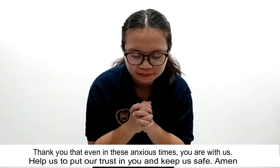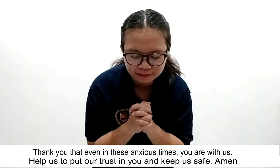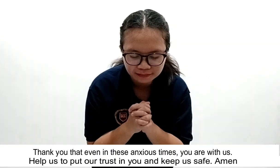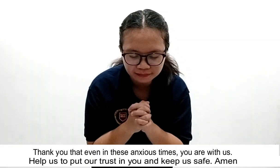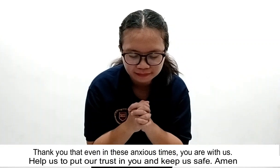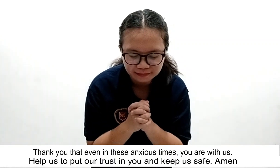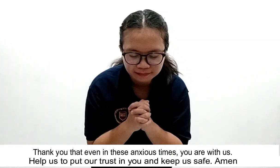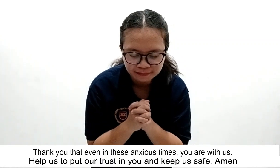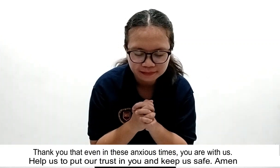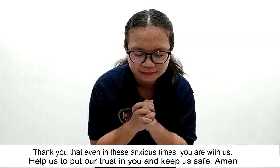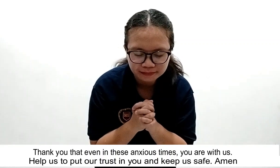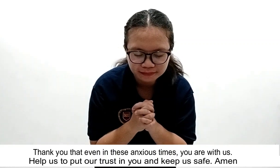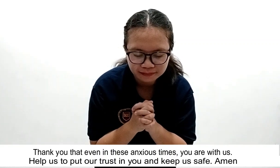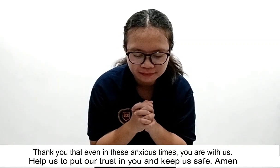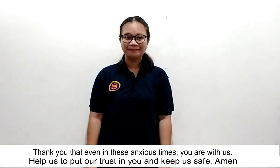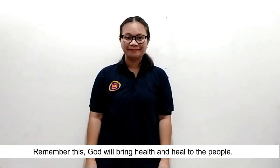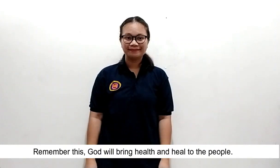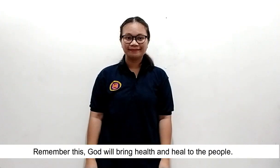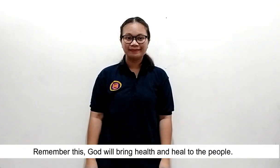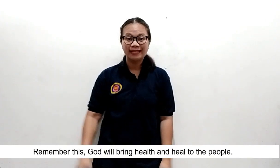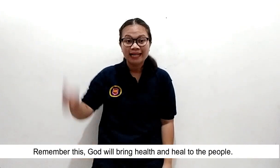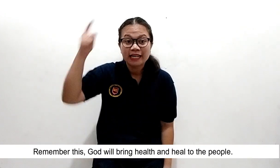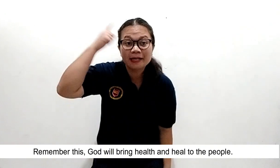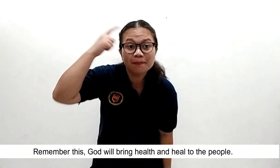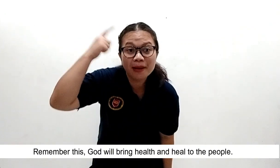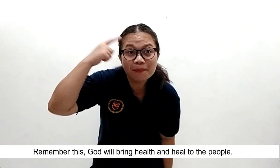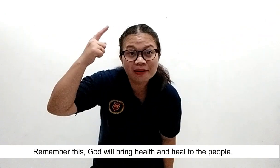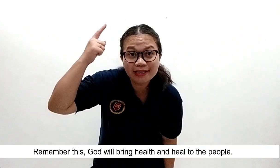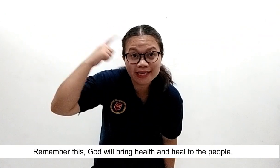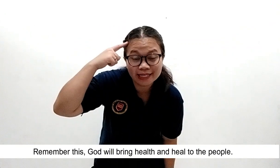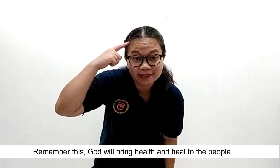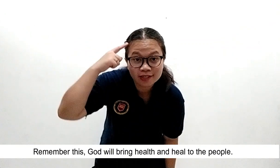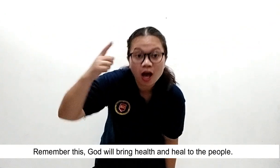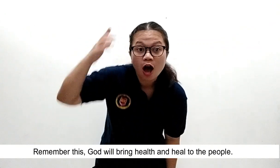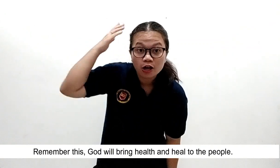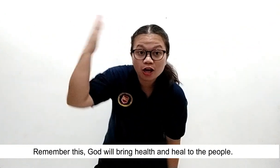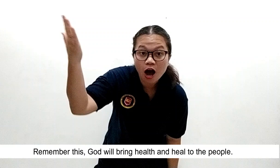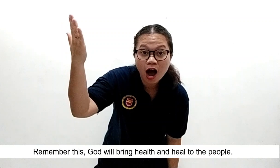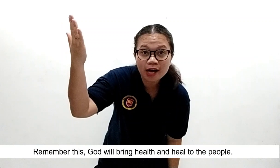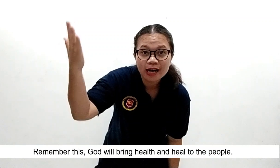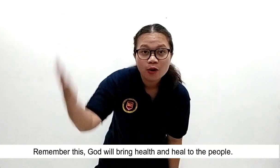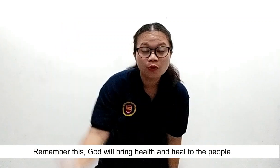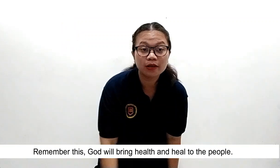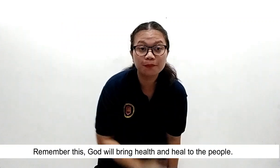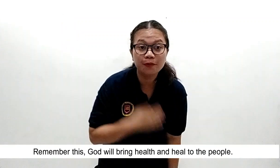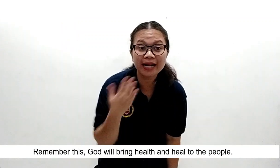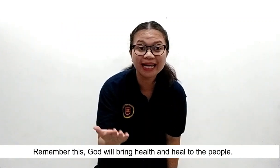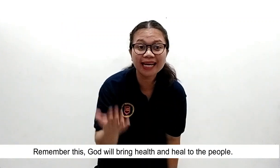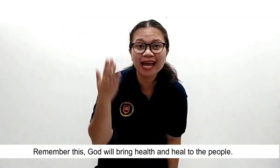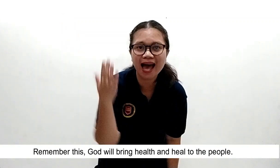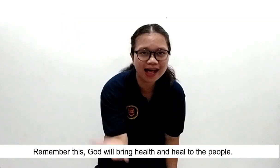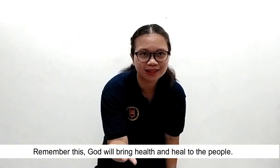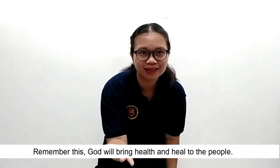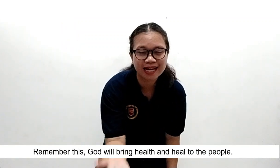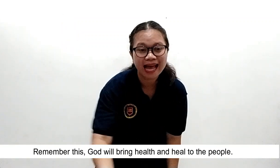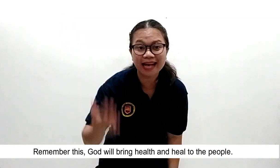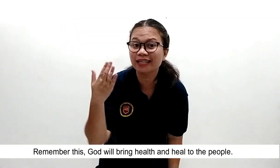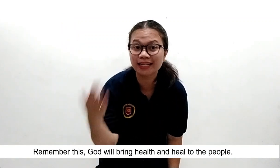amen remember remember this God will bring health and